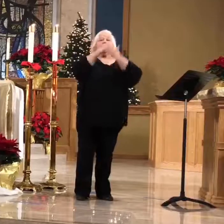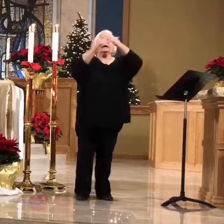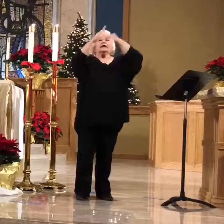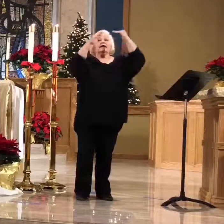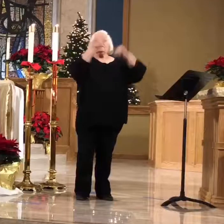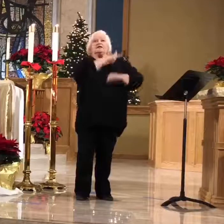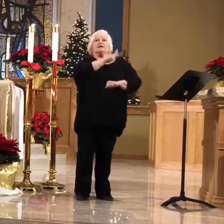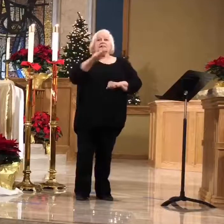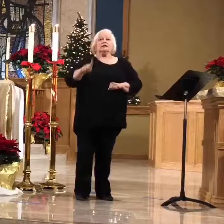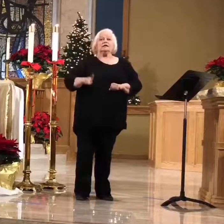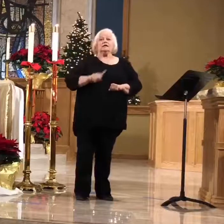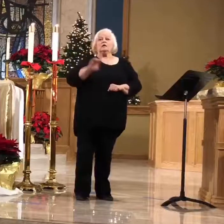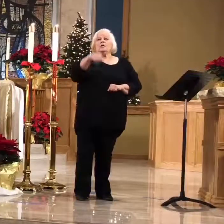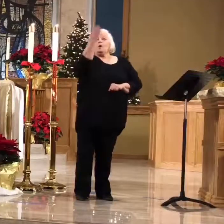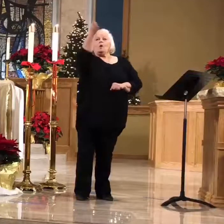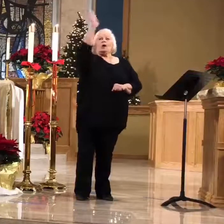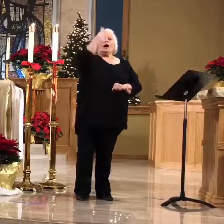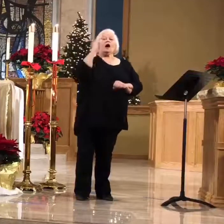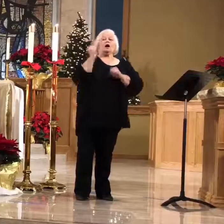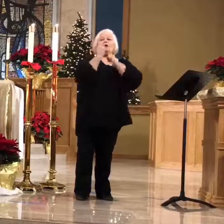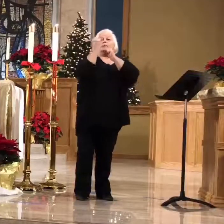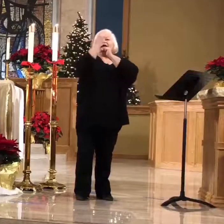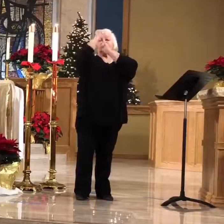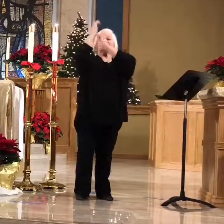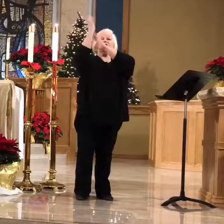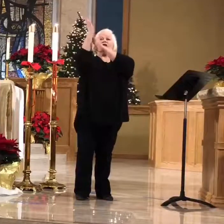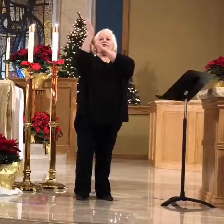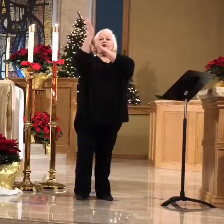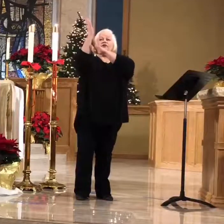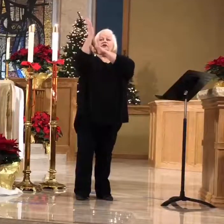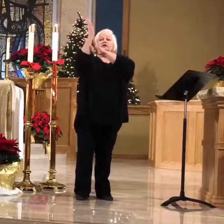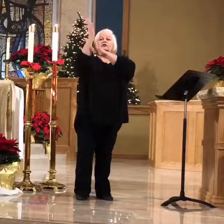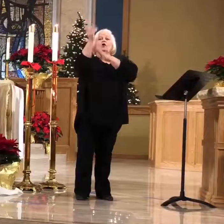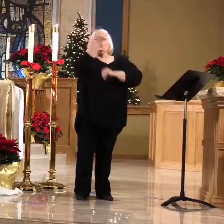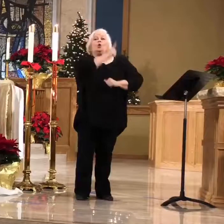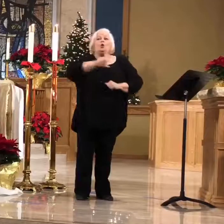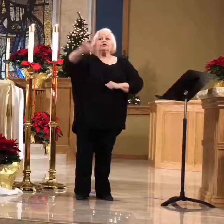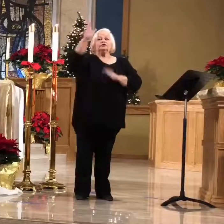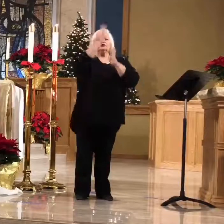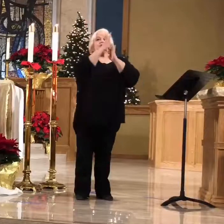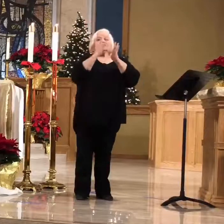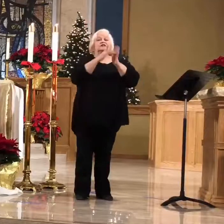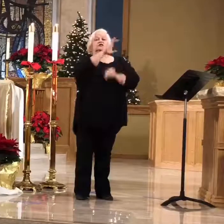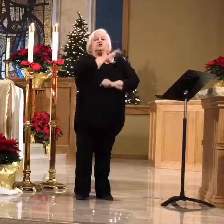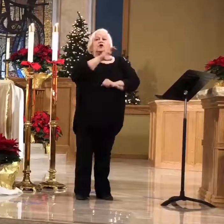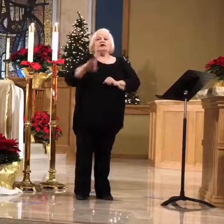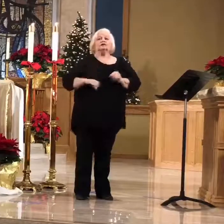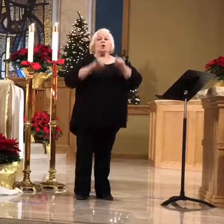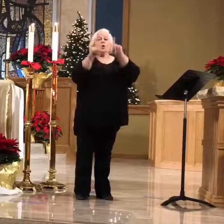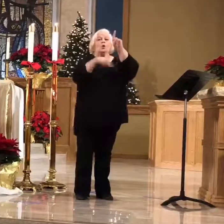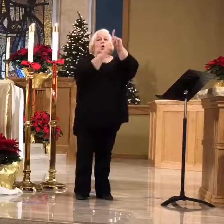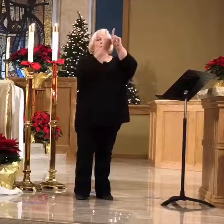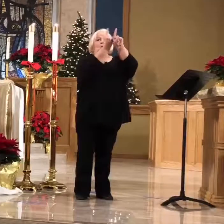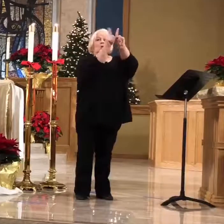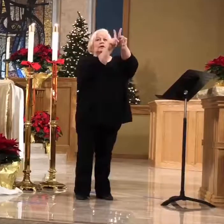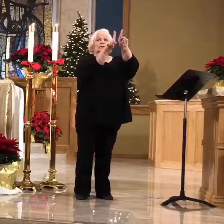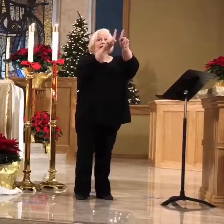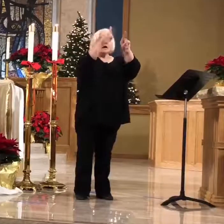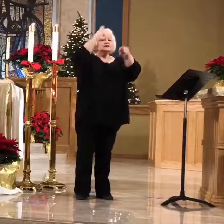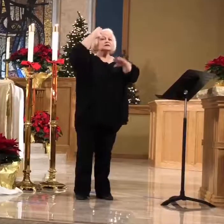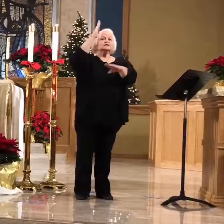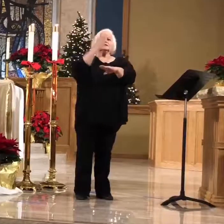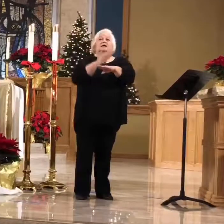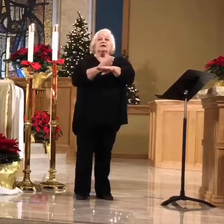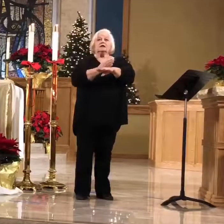God, heavenly King, O God, Almighty Father, Lord Jesus Christ, only begotten